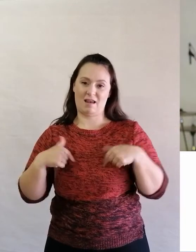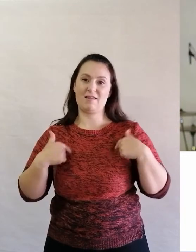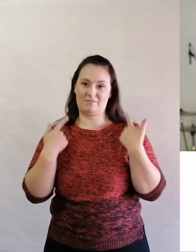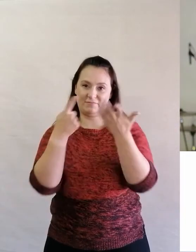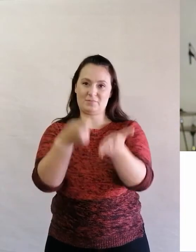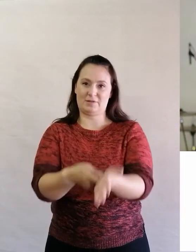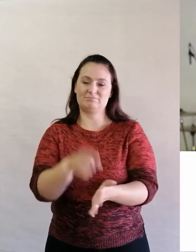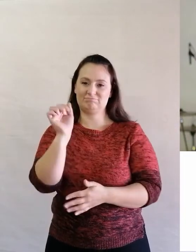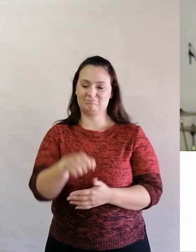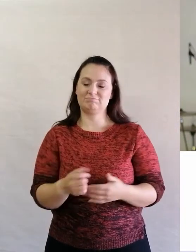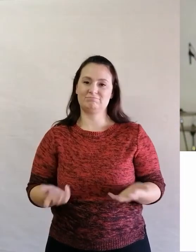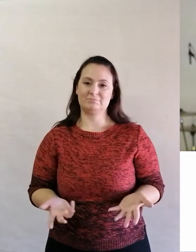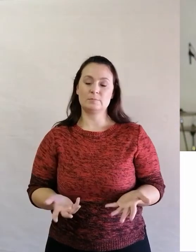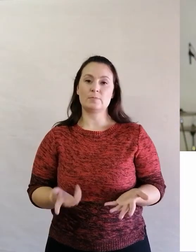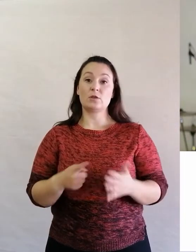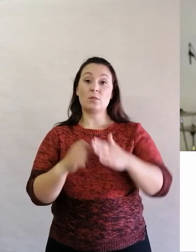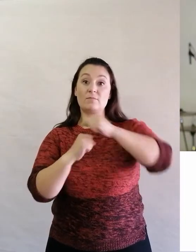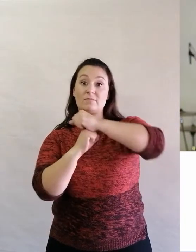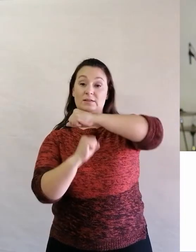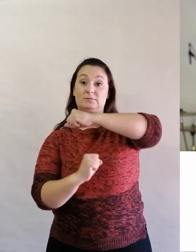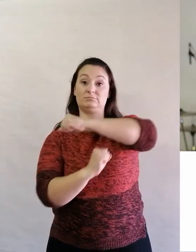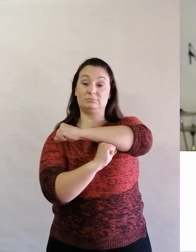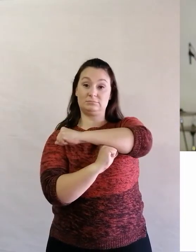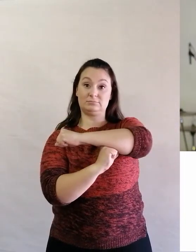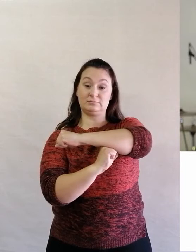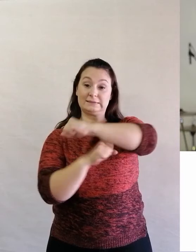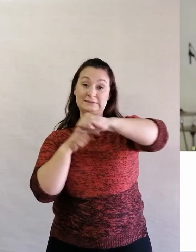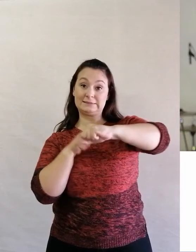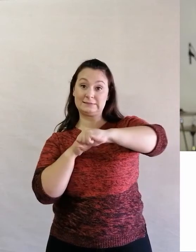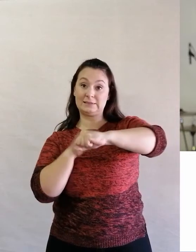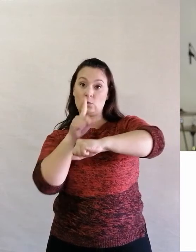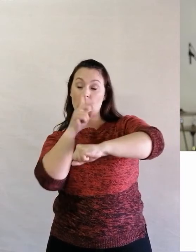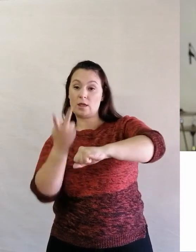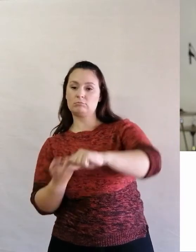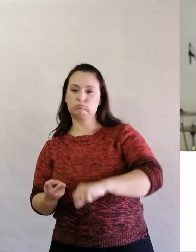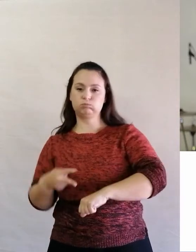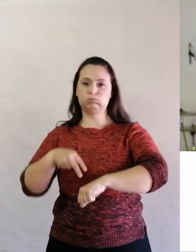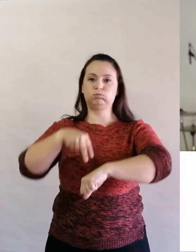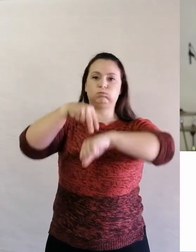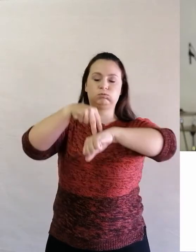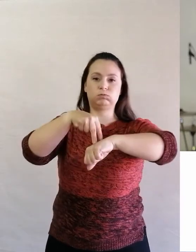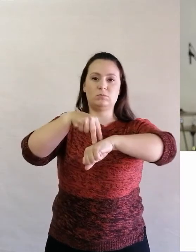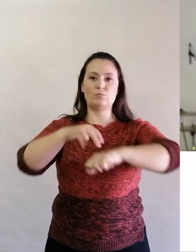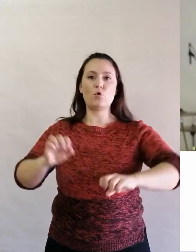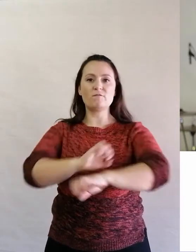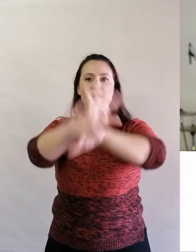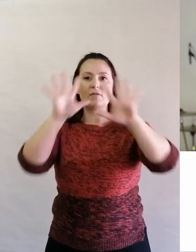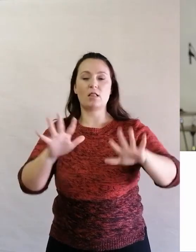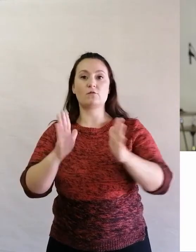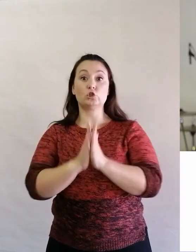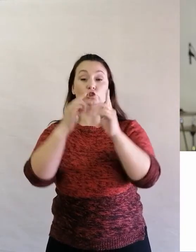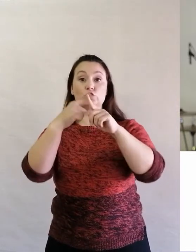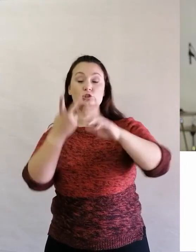so the foundation has been laid for us to kind of rise up. For me, revival is the church rising up